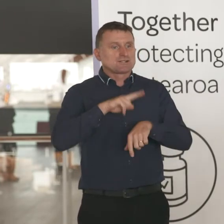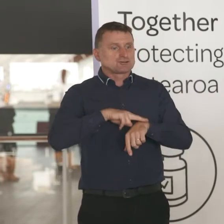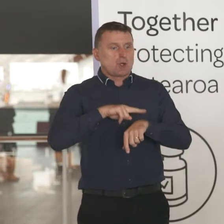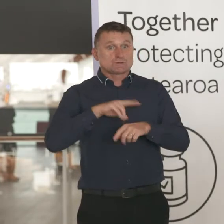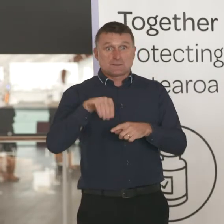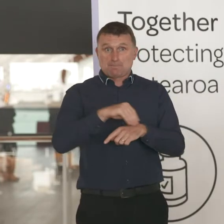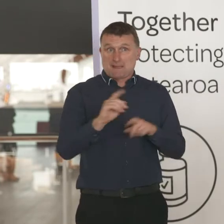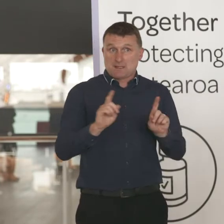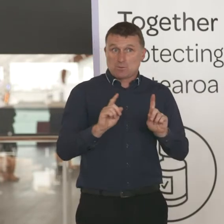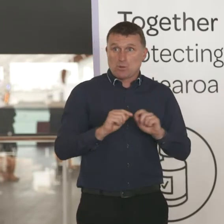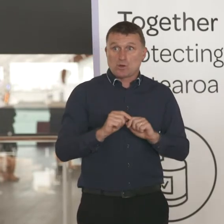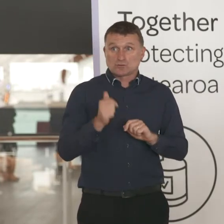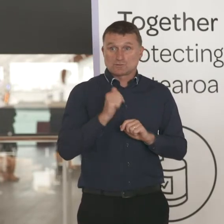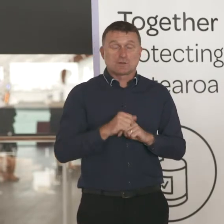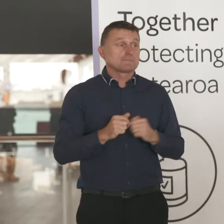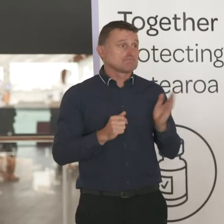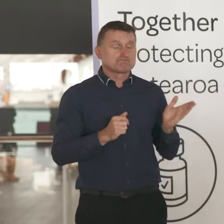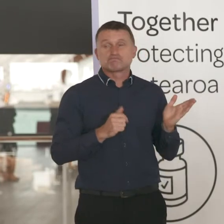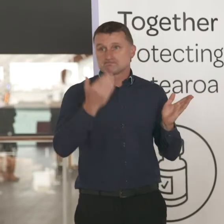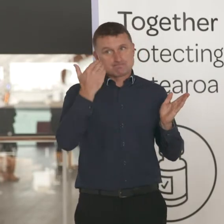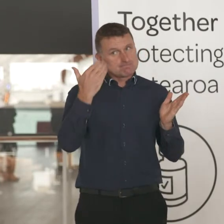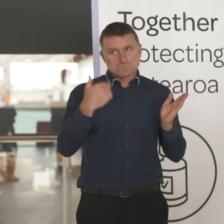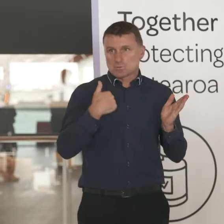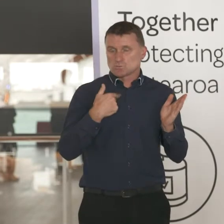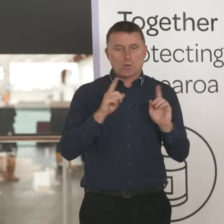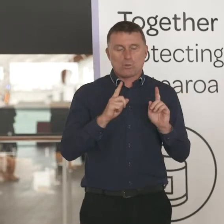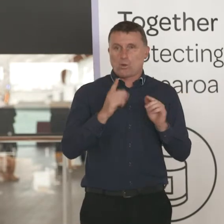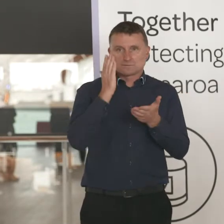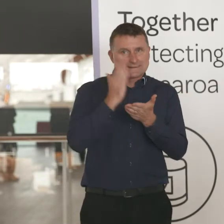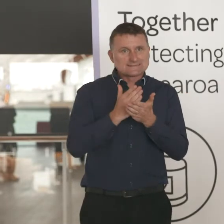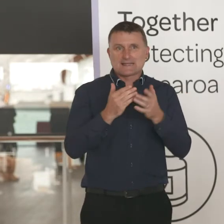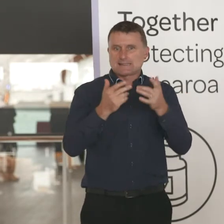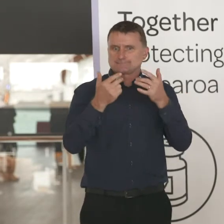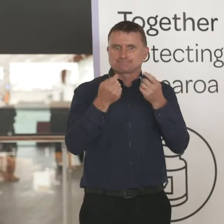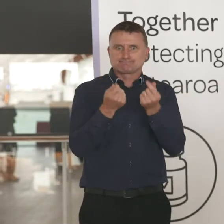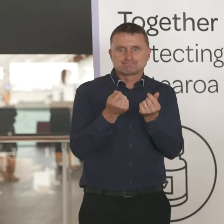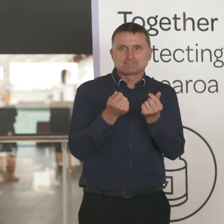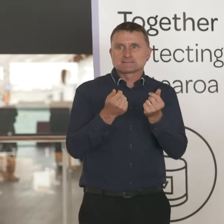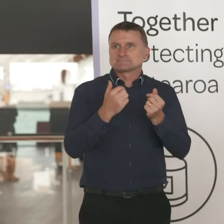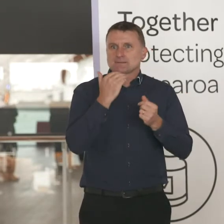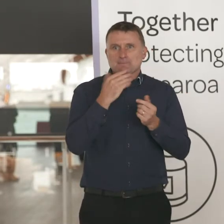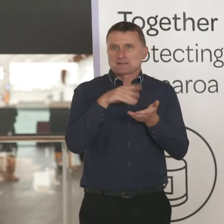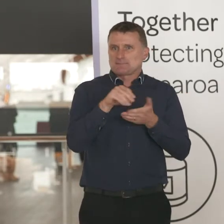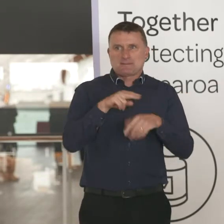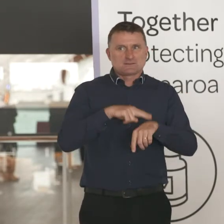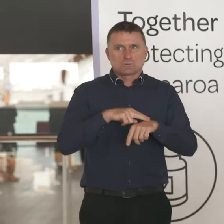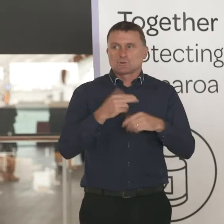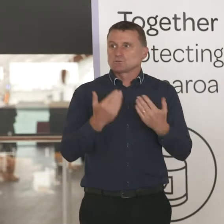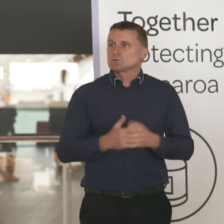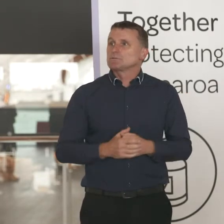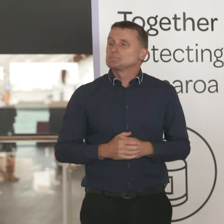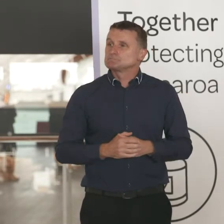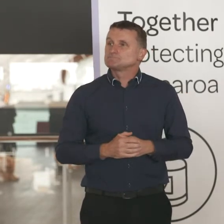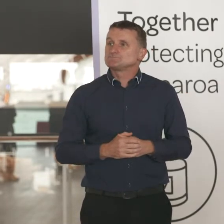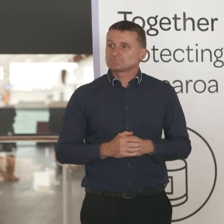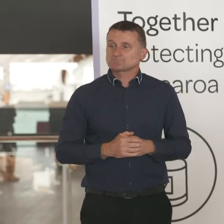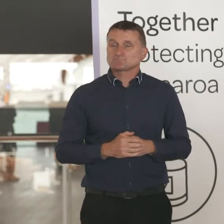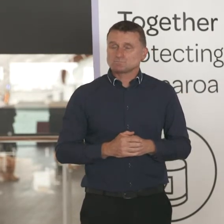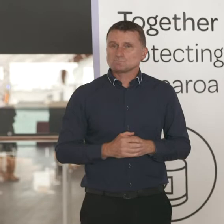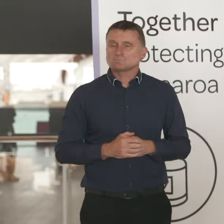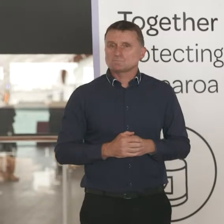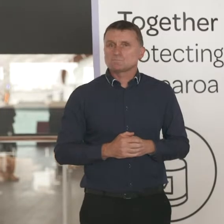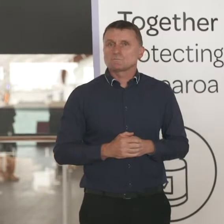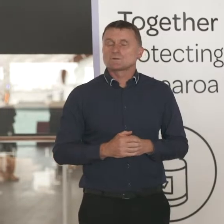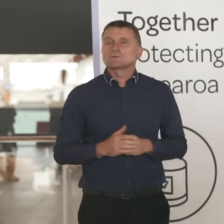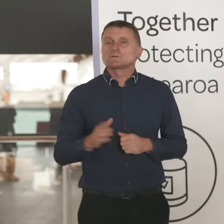I'm not sure of the further figures related to medical staff. Do you expect that booster rates will plateau now that there's advice for